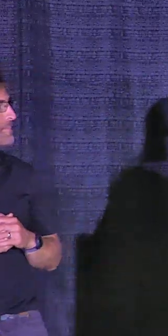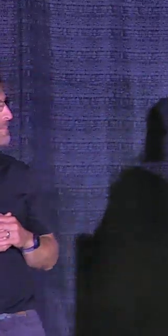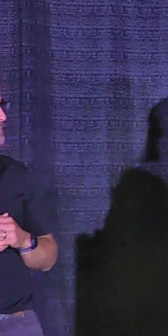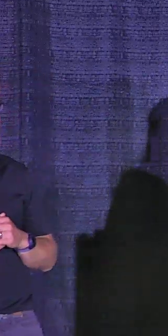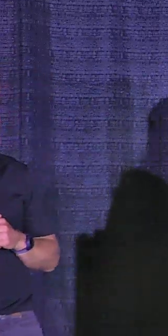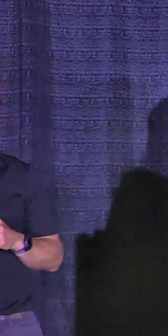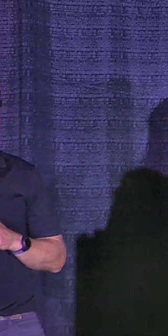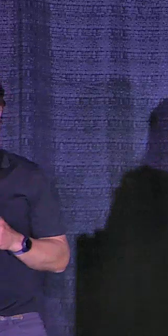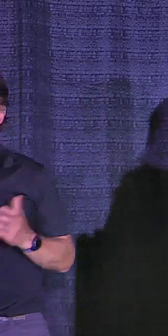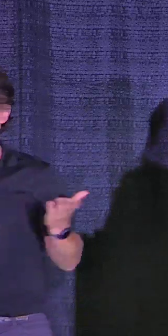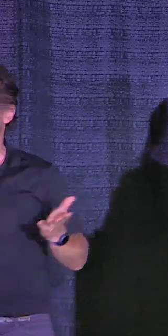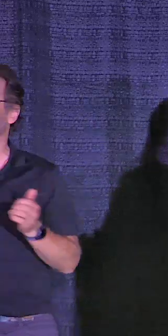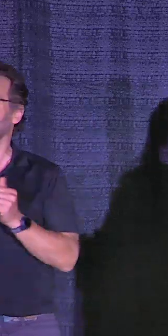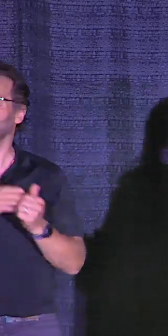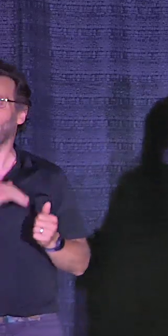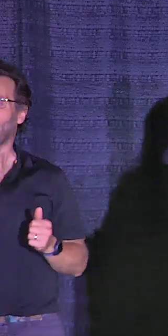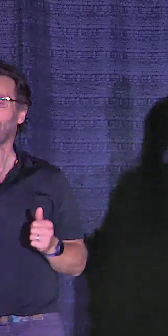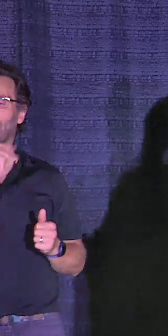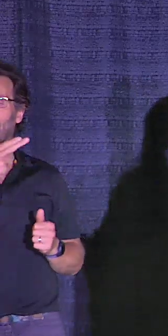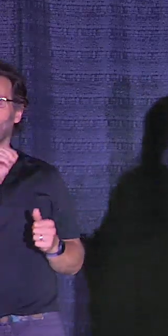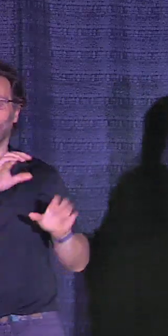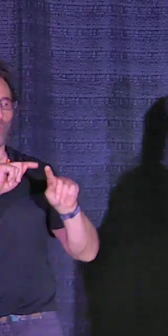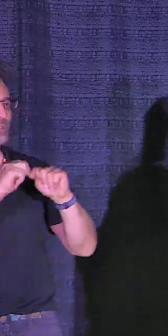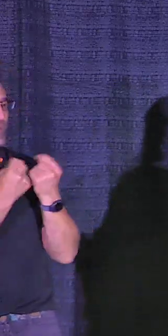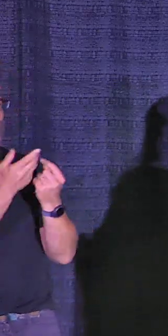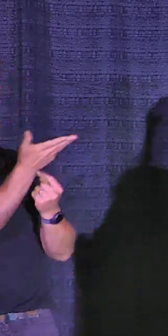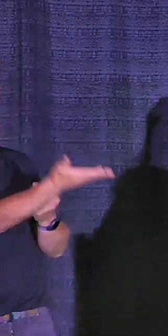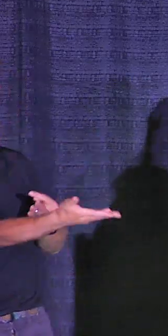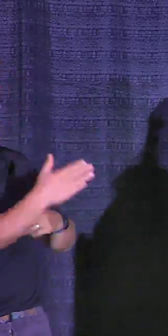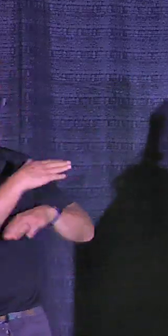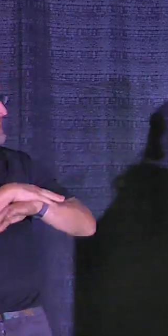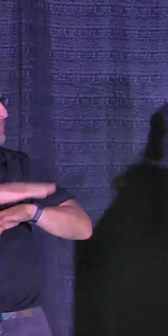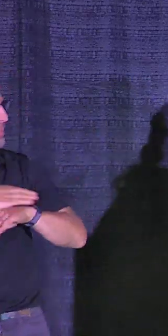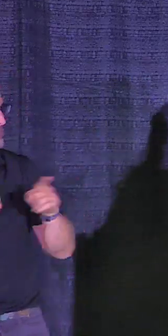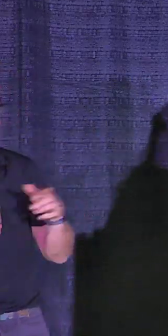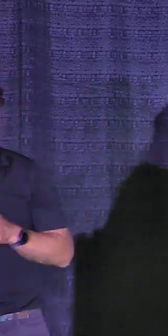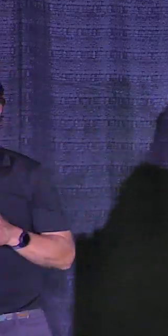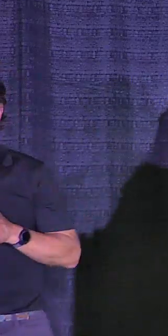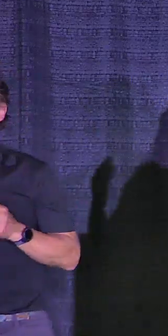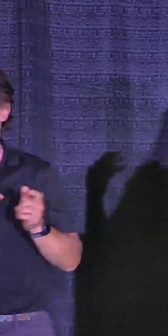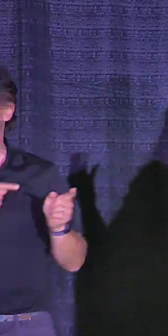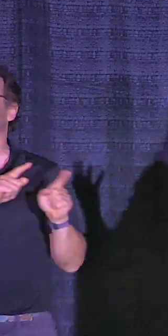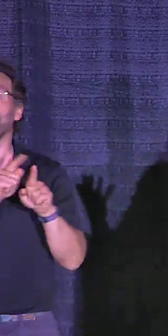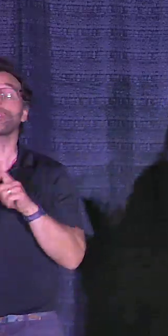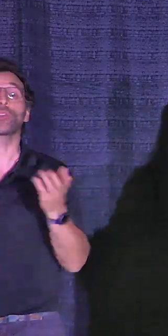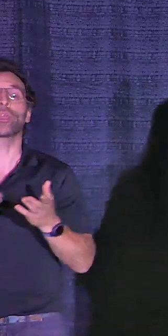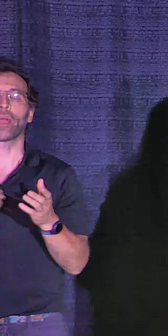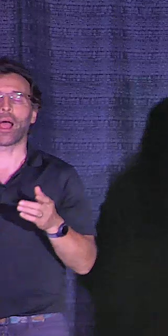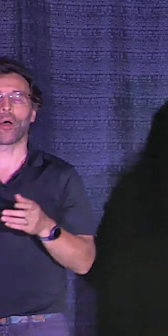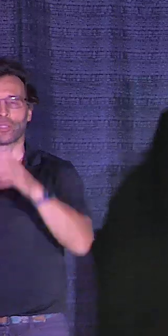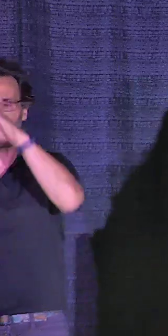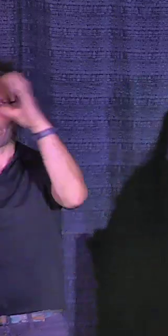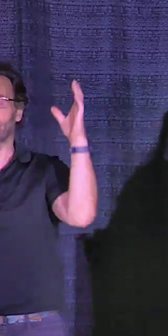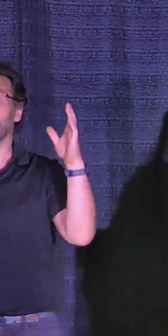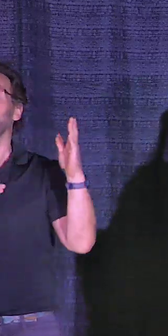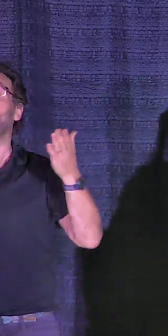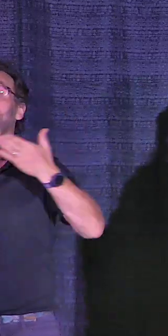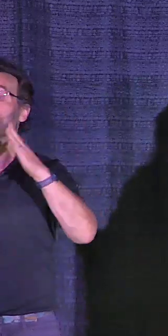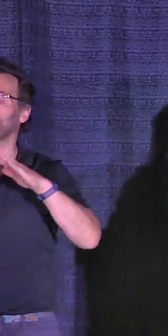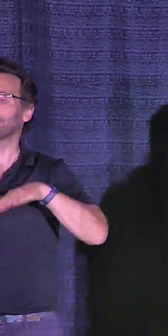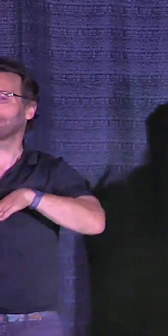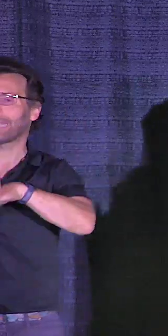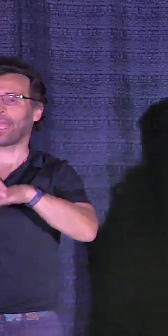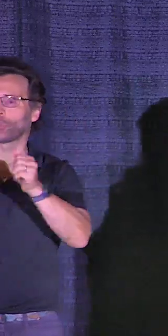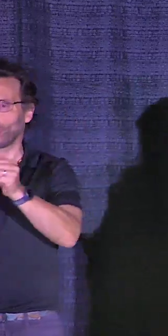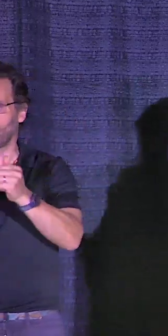So I'm here with my ACO team. They're right here at this table, and I'm also here. I always imagine that my community stands with me